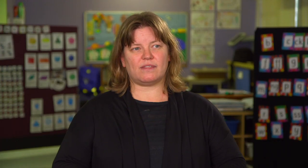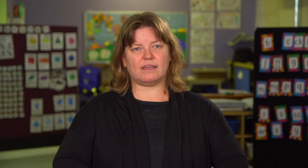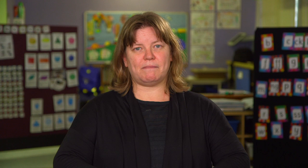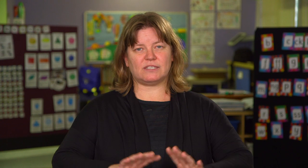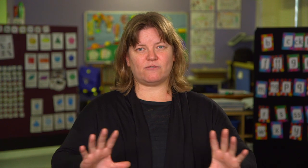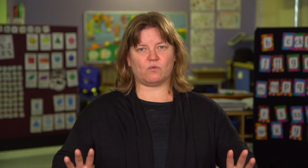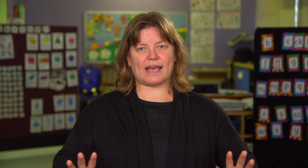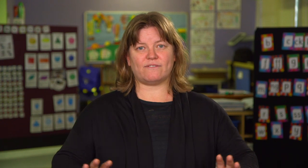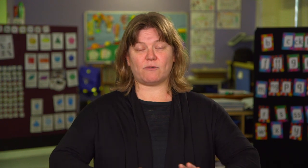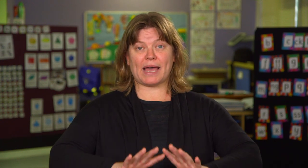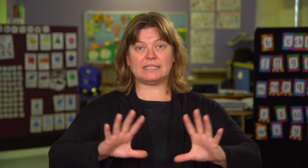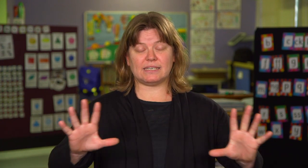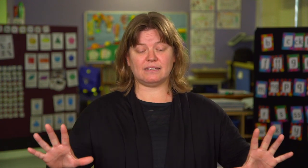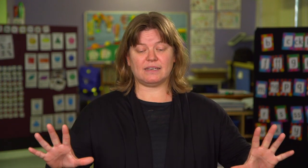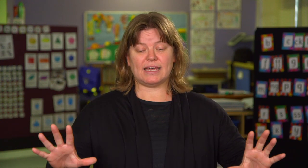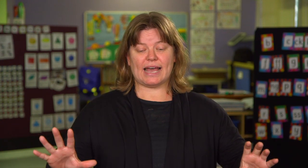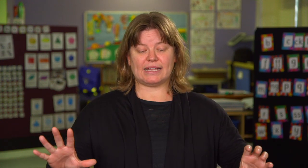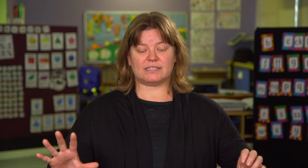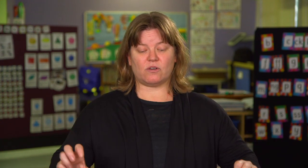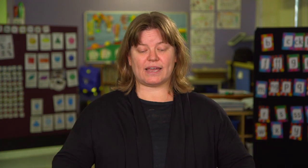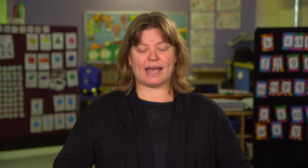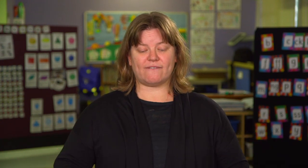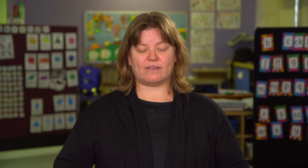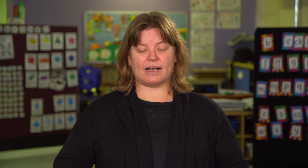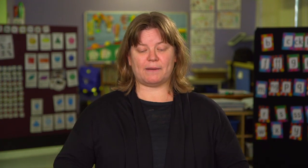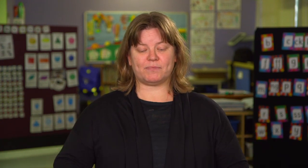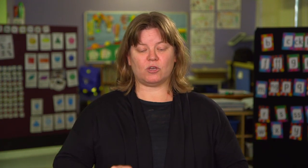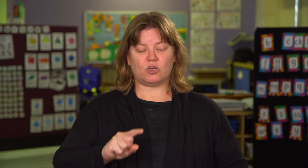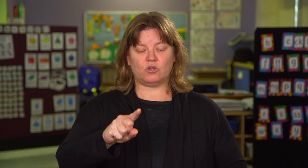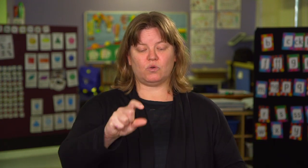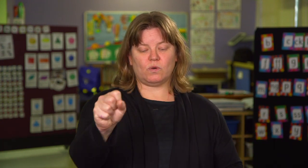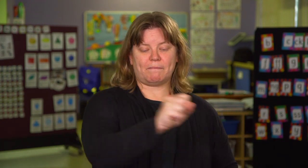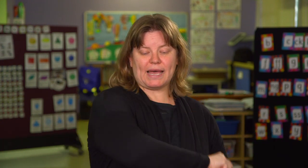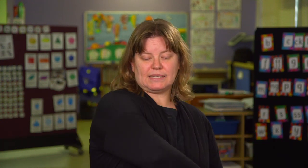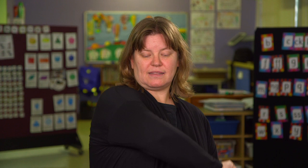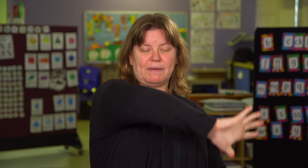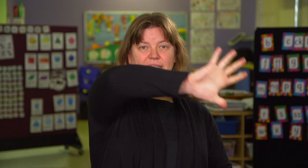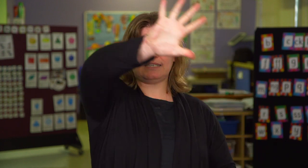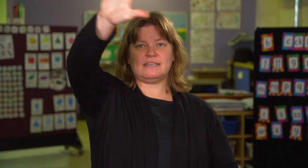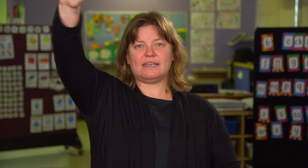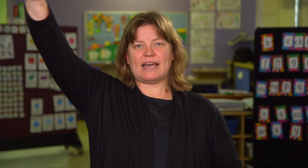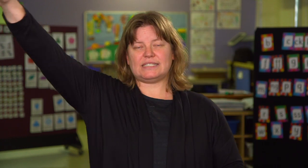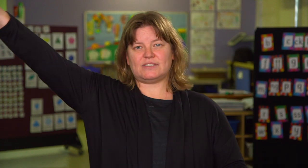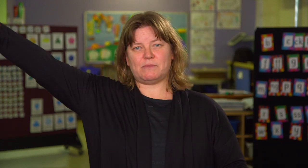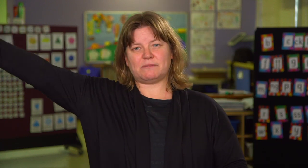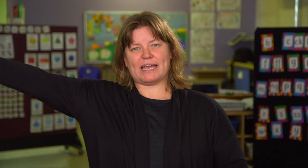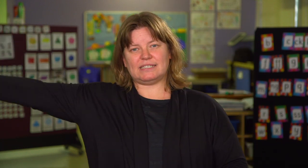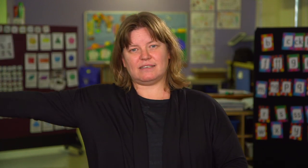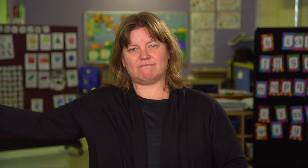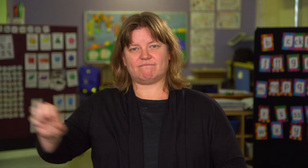the metaphor we have of a painting, and so they have you paint the melody as if someone's painting,